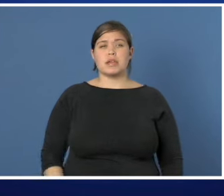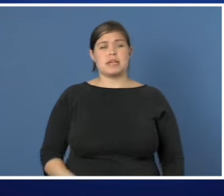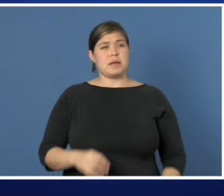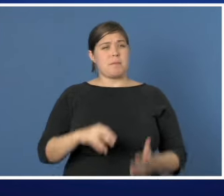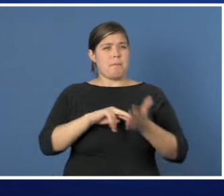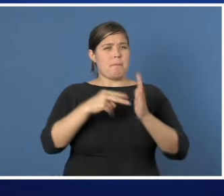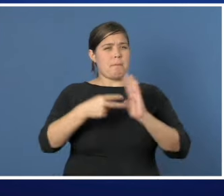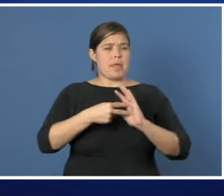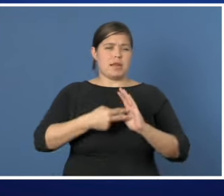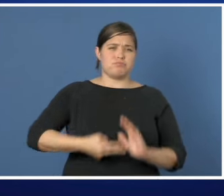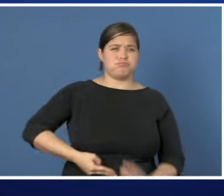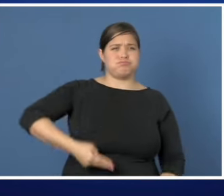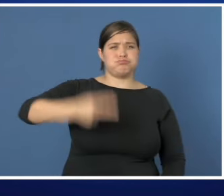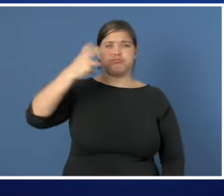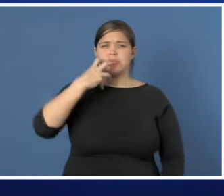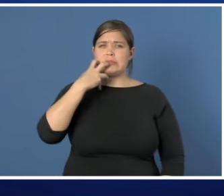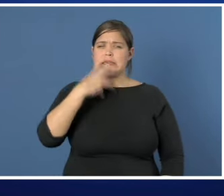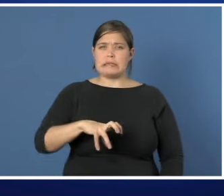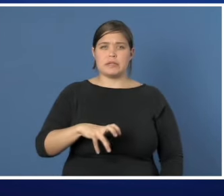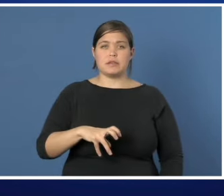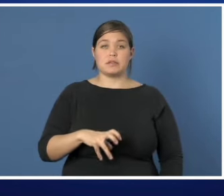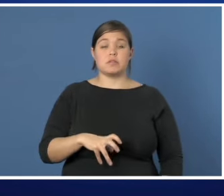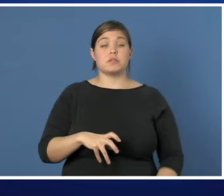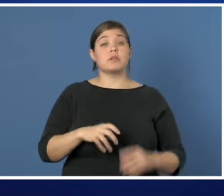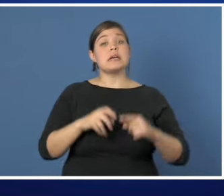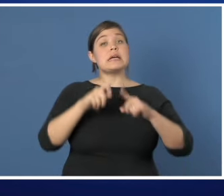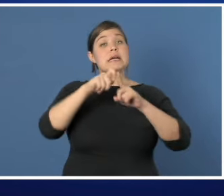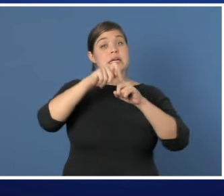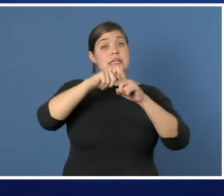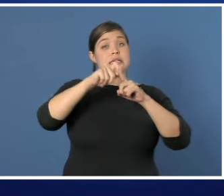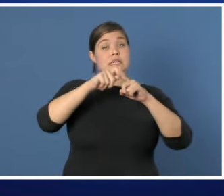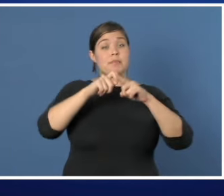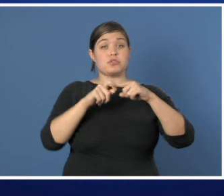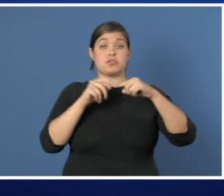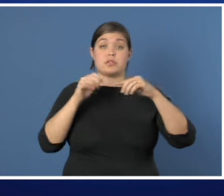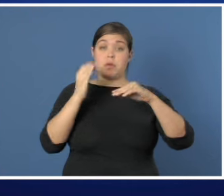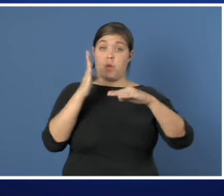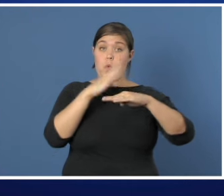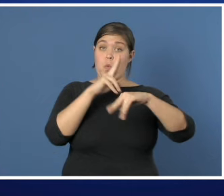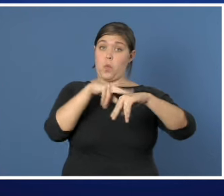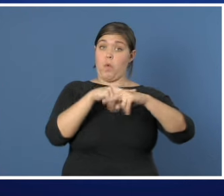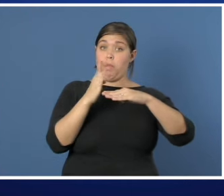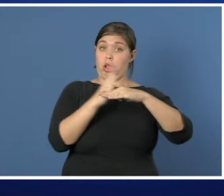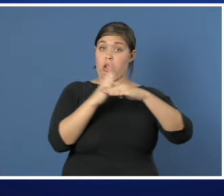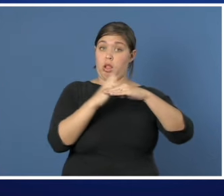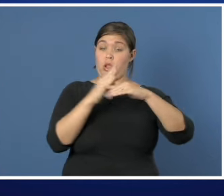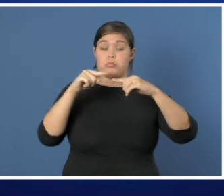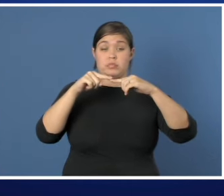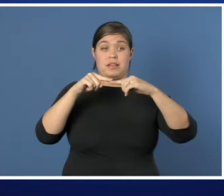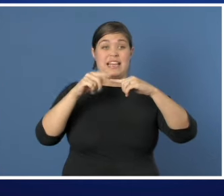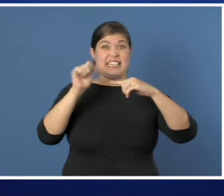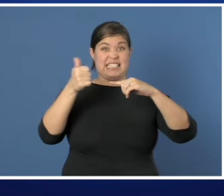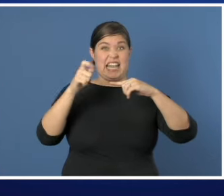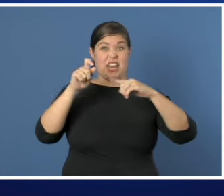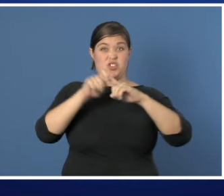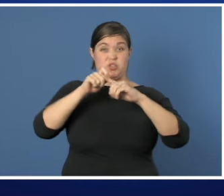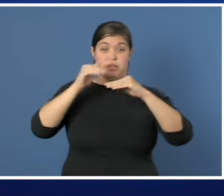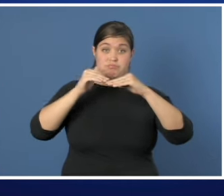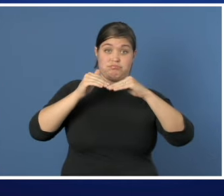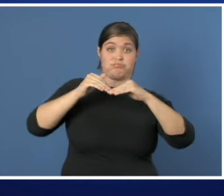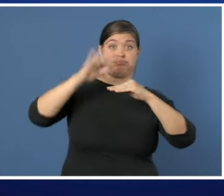What is extreme heat? Temperatures that hover 10 degrees or more above the average